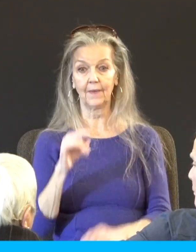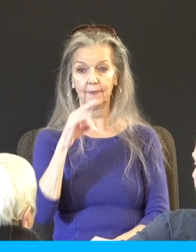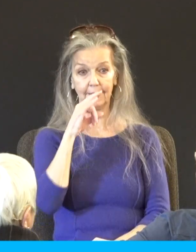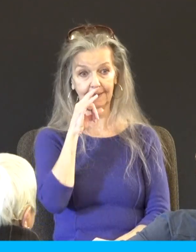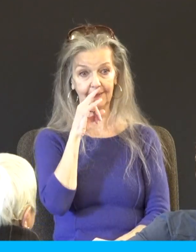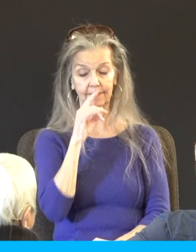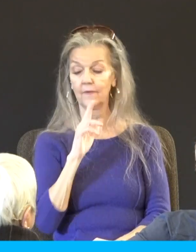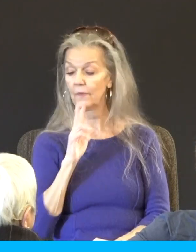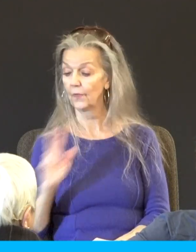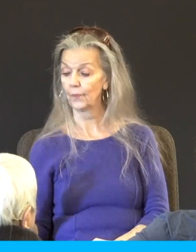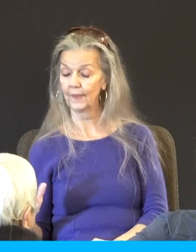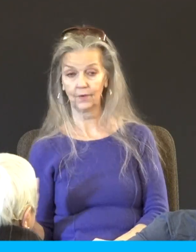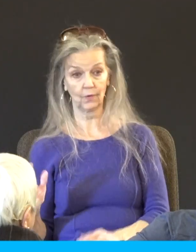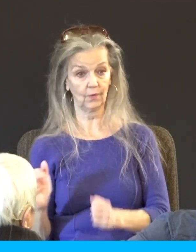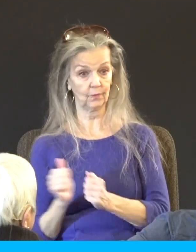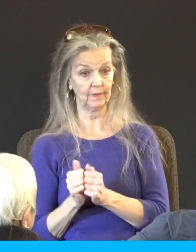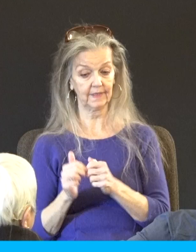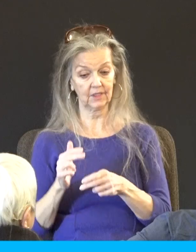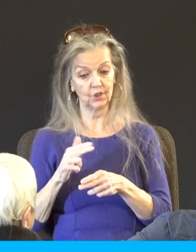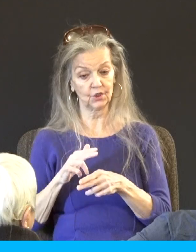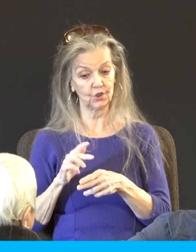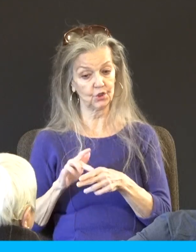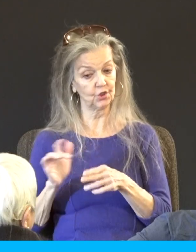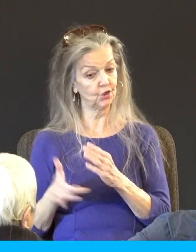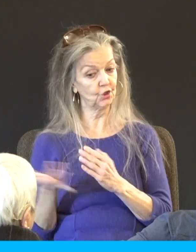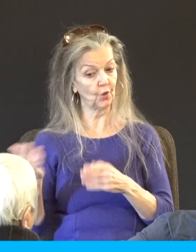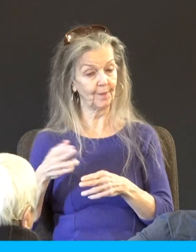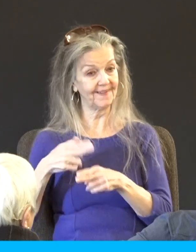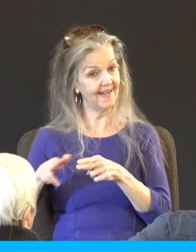if there are things in your walk with God that God cannot bless